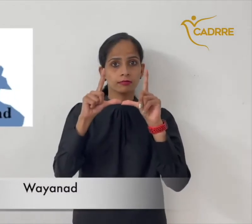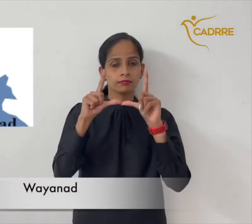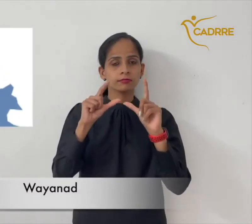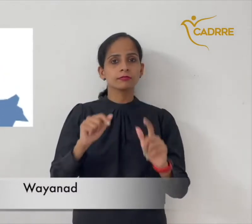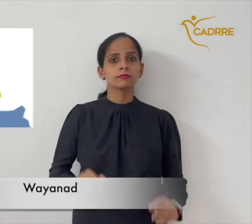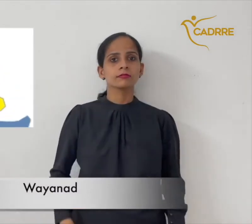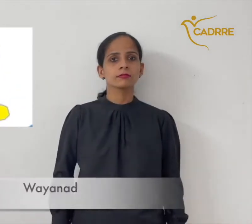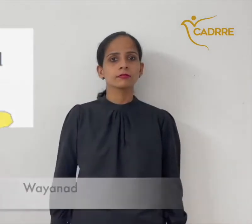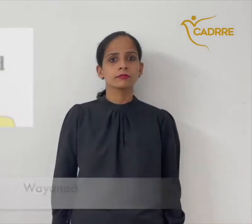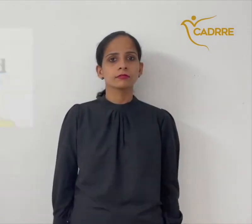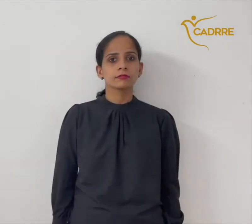Wayanad,